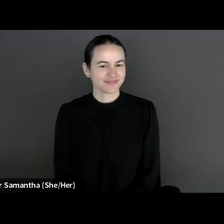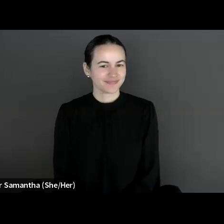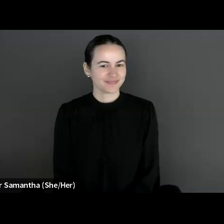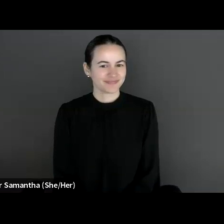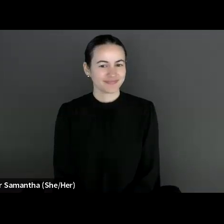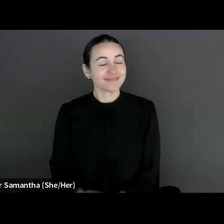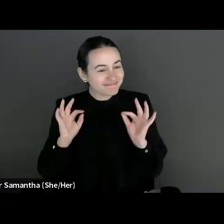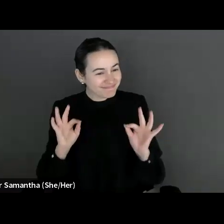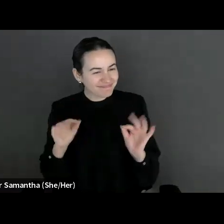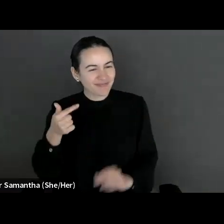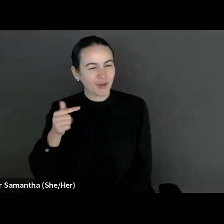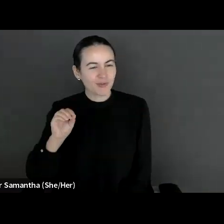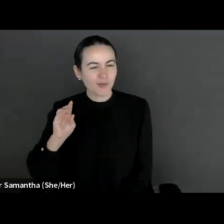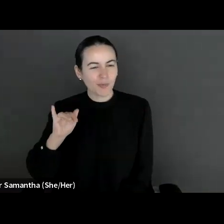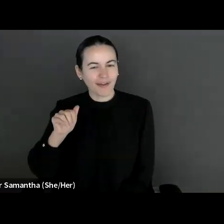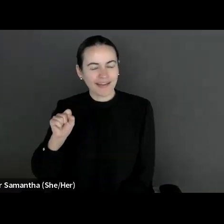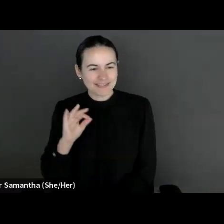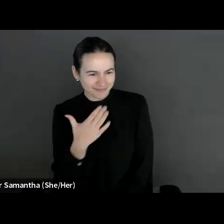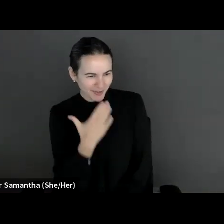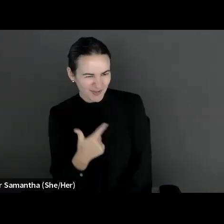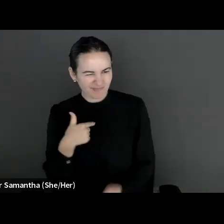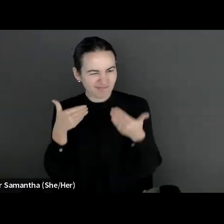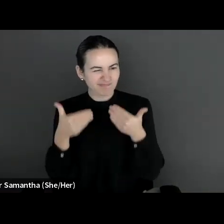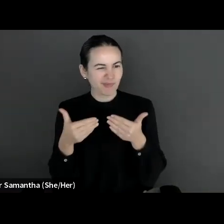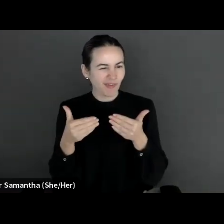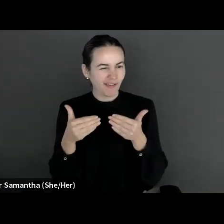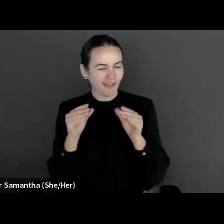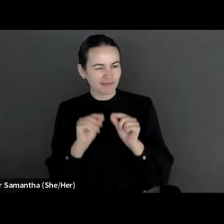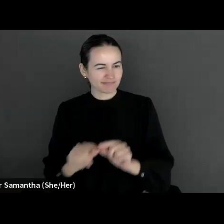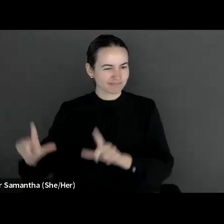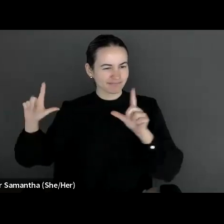So, yeah, thanks a lot. Let me share the screen.